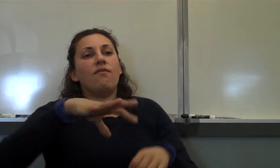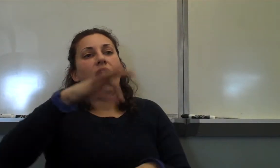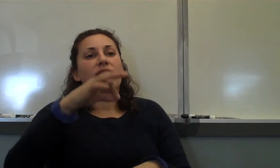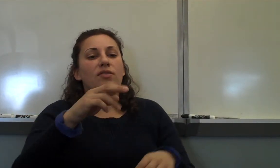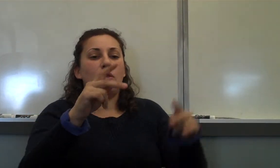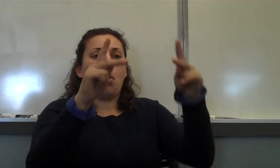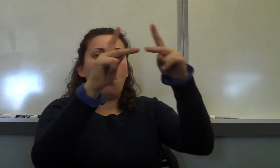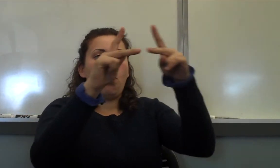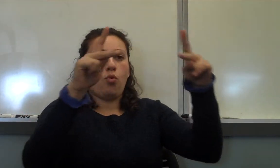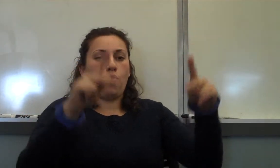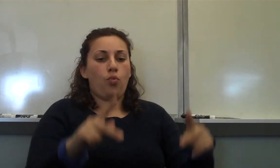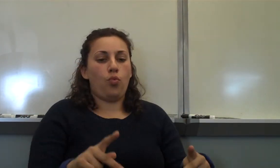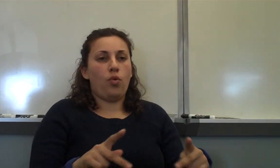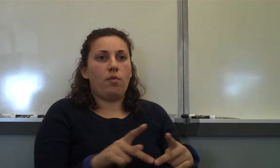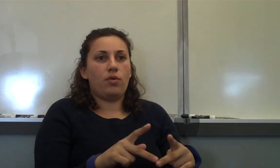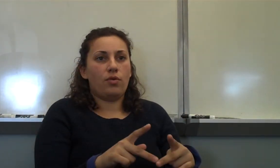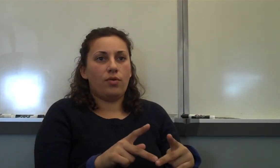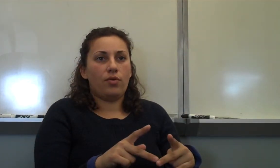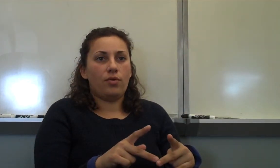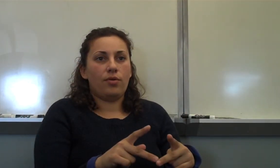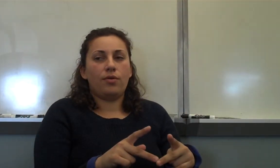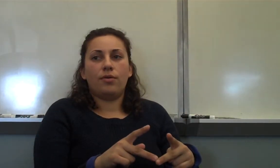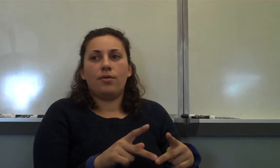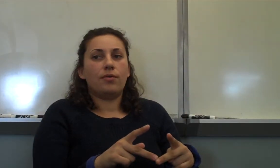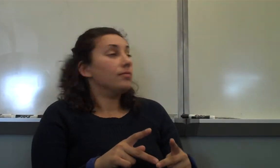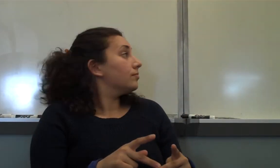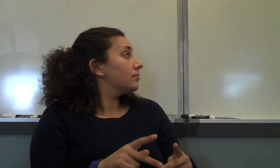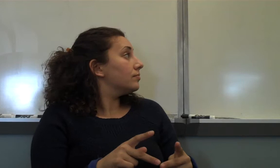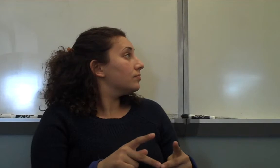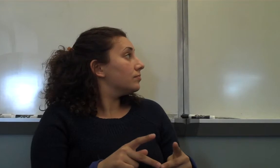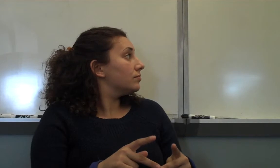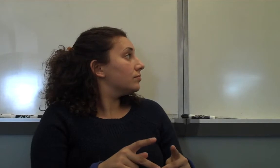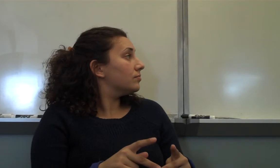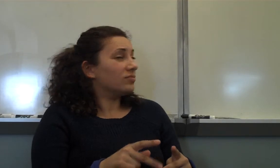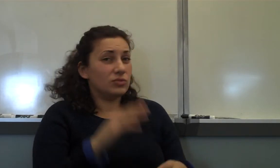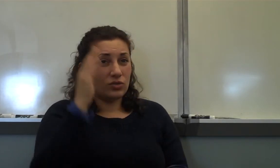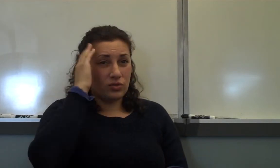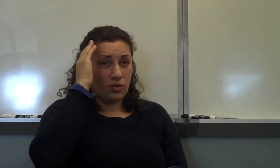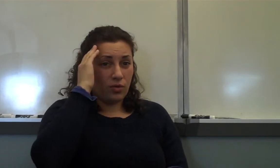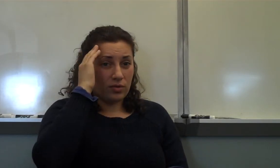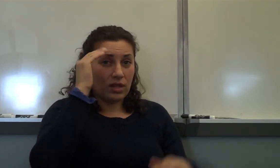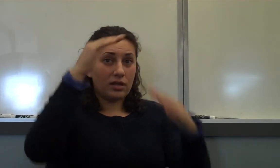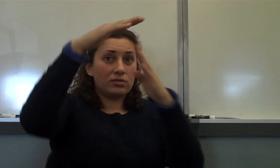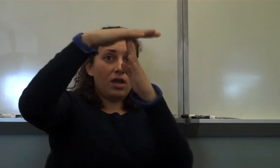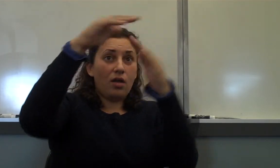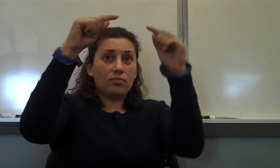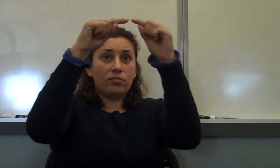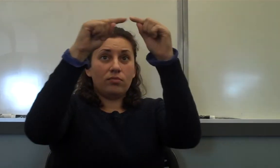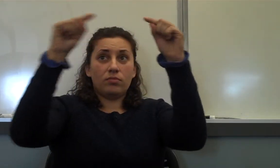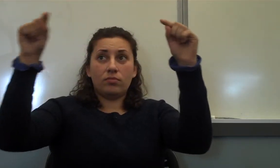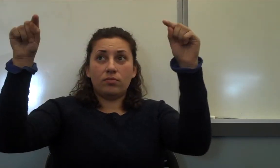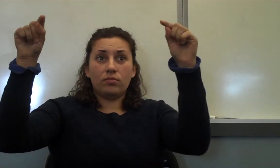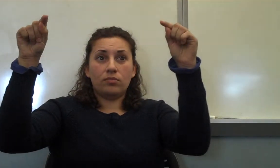Okay, the reasoning goes like this. You know that this distance right here across the entire thing is